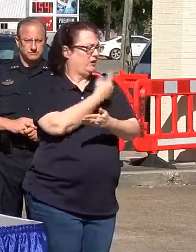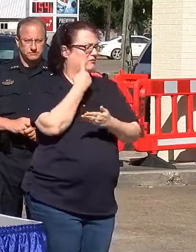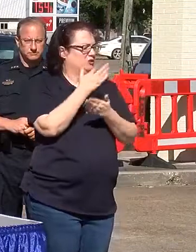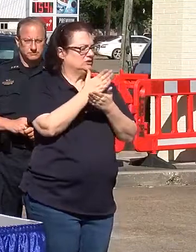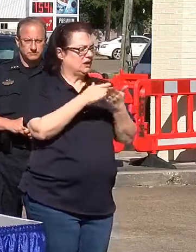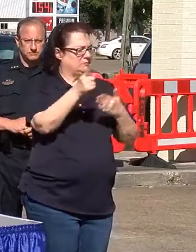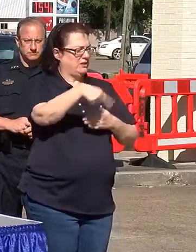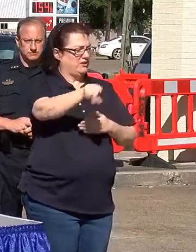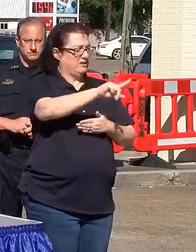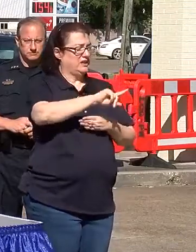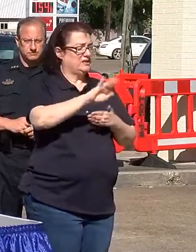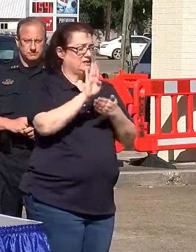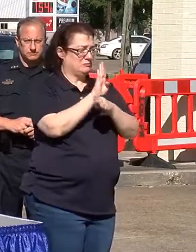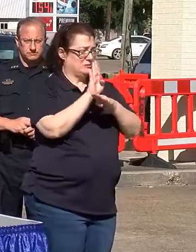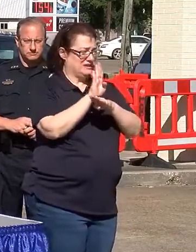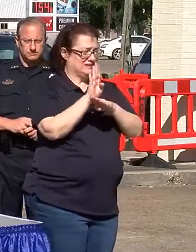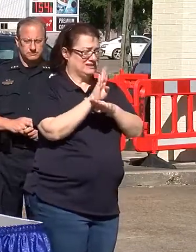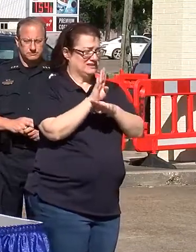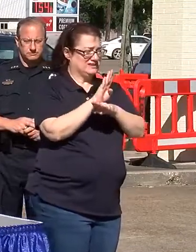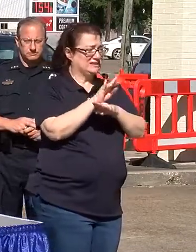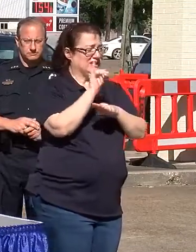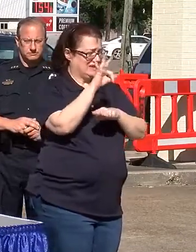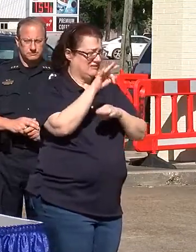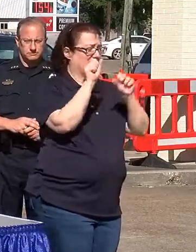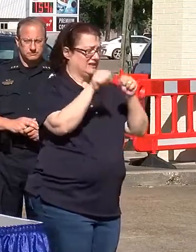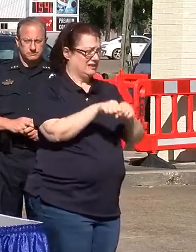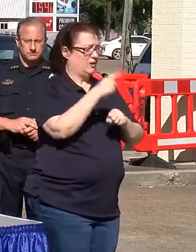operate subject to the following conditions.